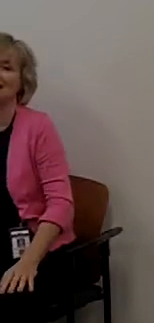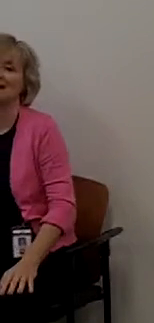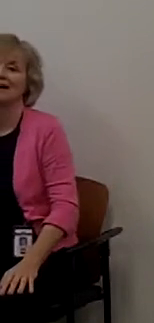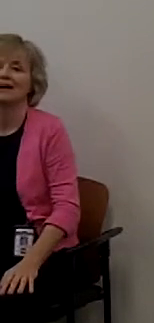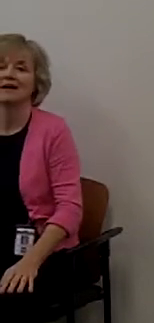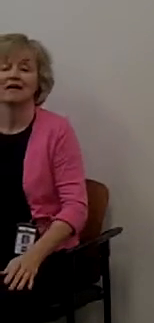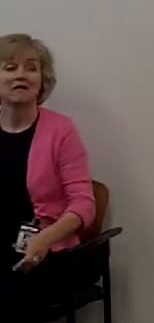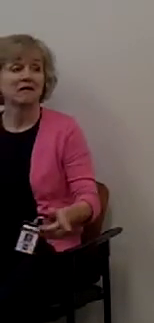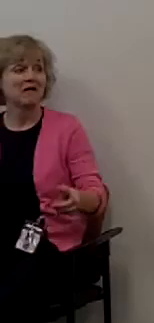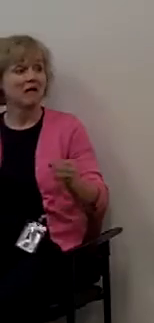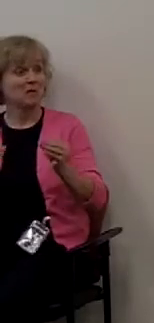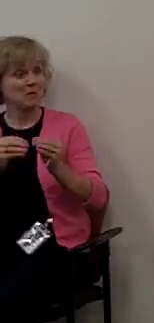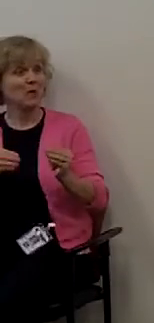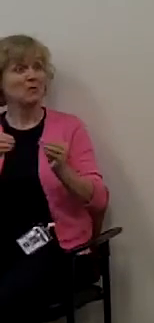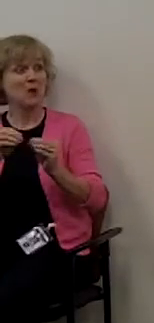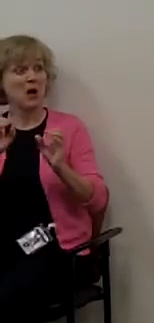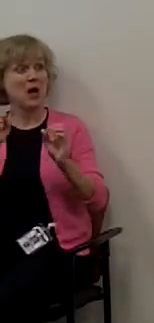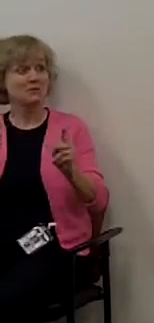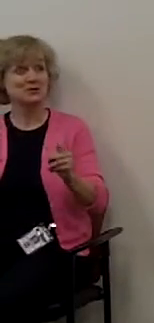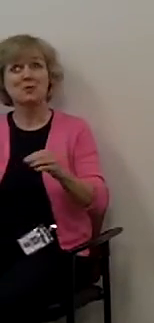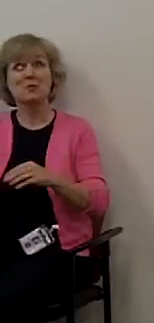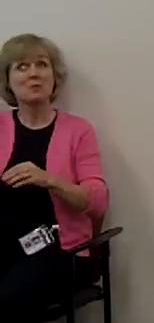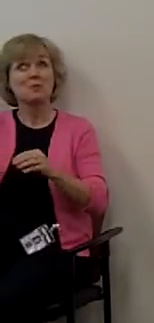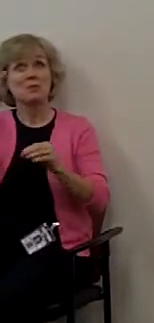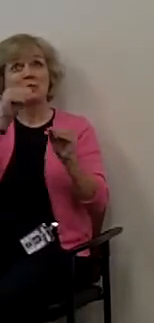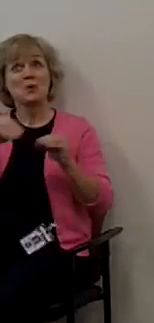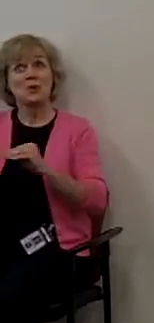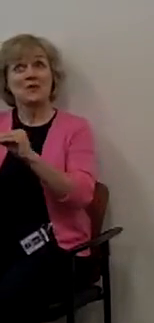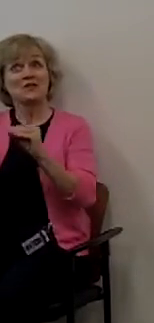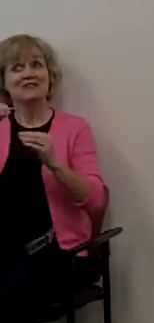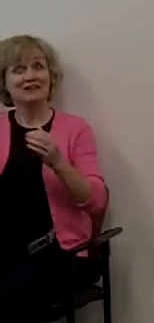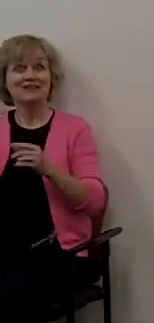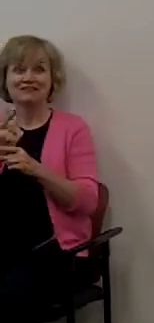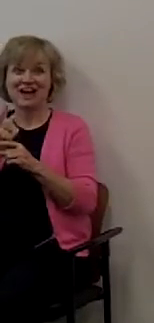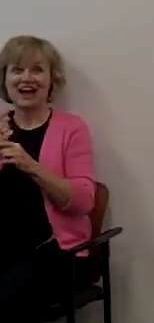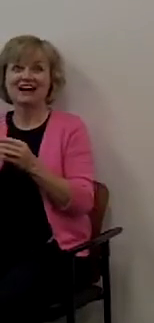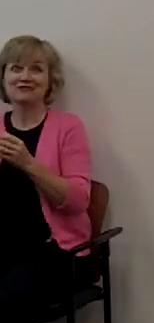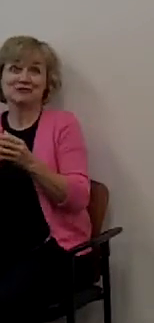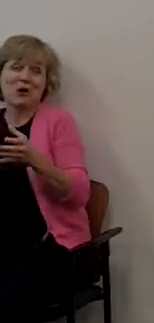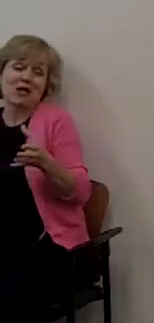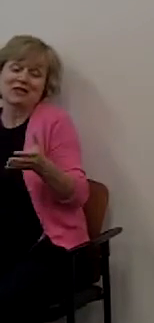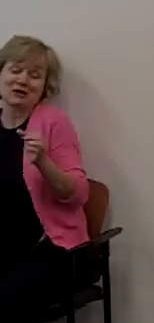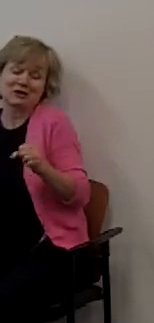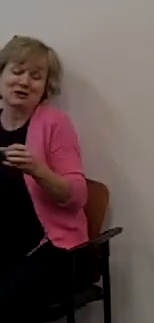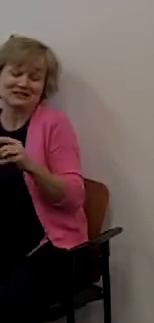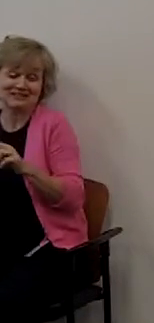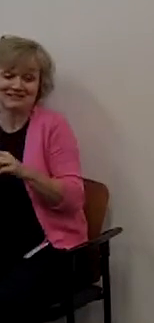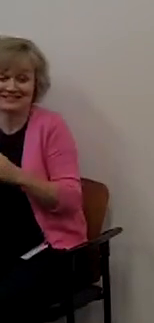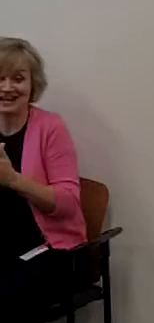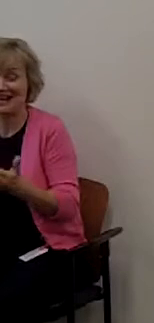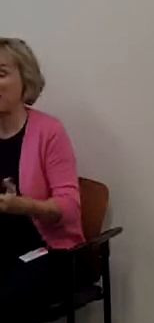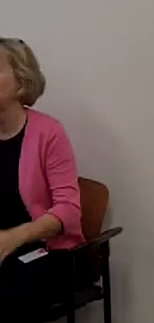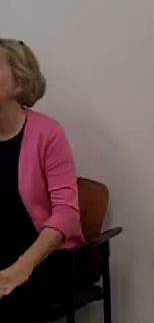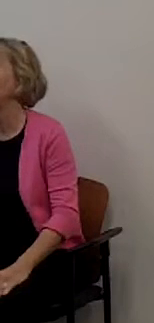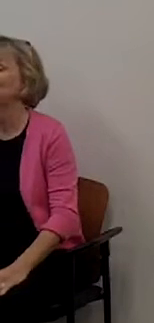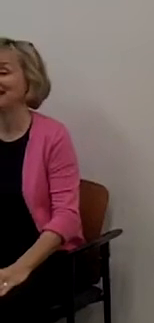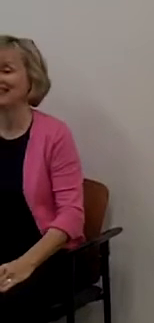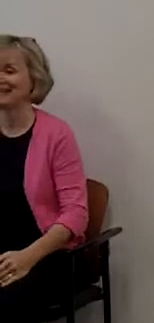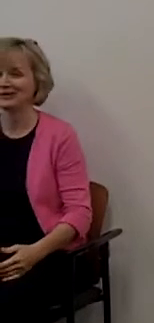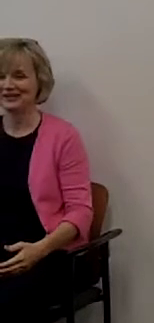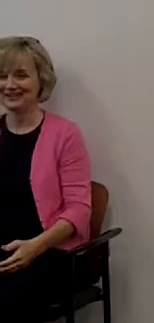But you're getting more and more opportunities to move around, wouldn't exactly. you? Exactly. That's that growth thing, you know? Okay. Thank you.